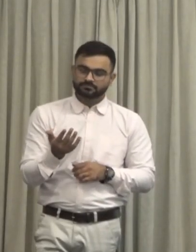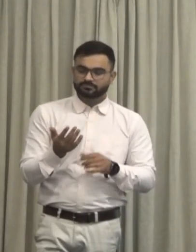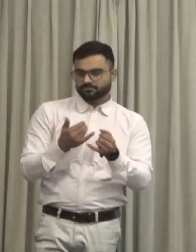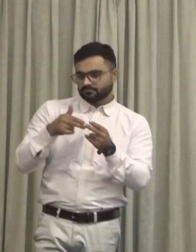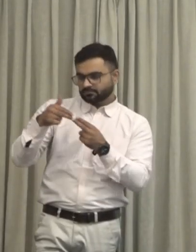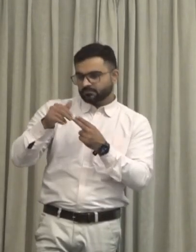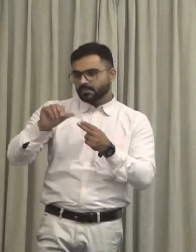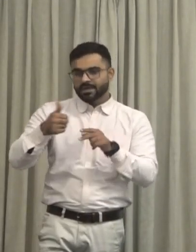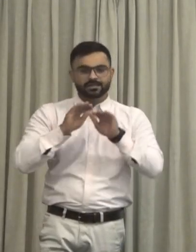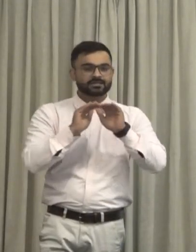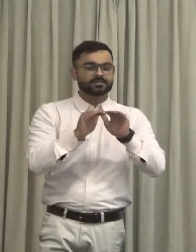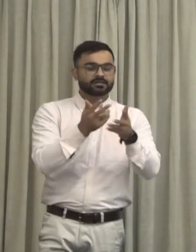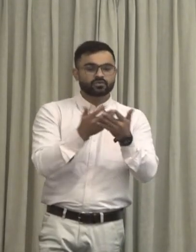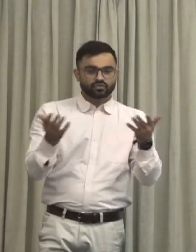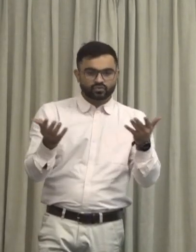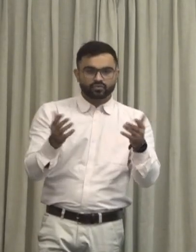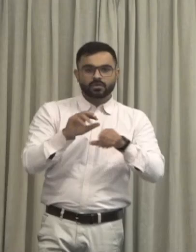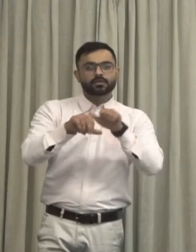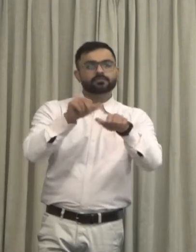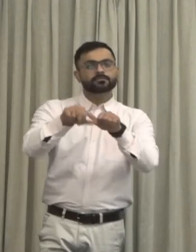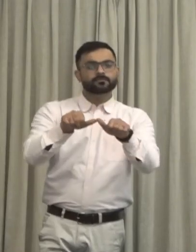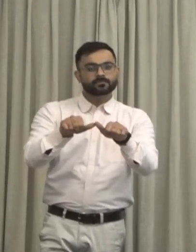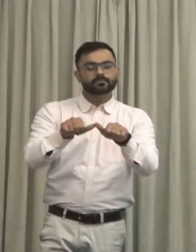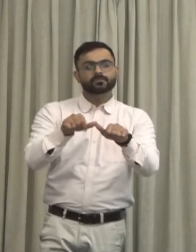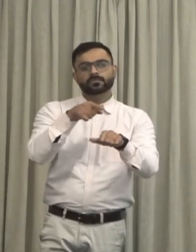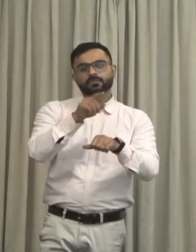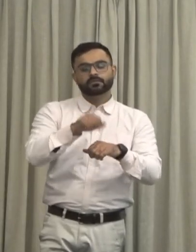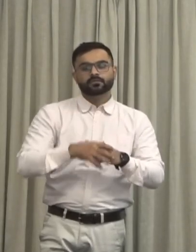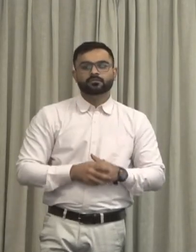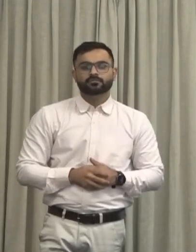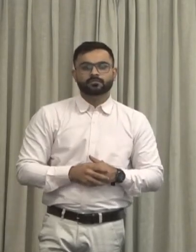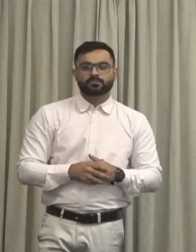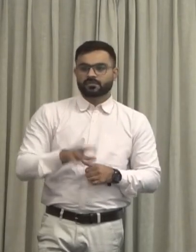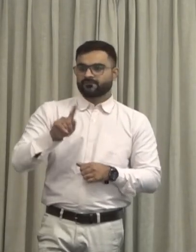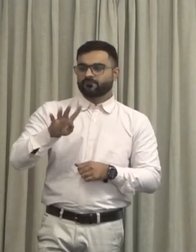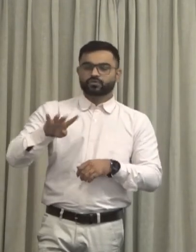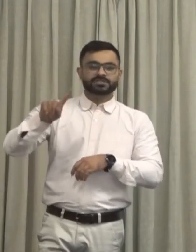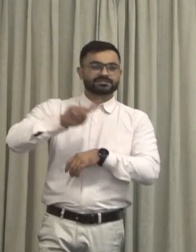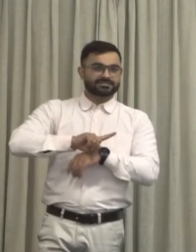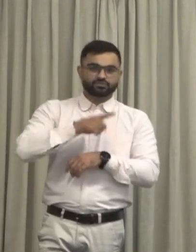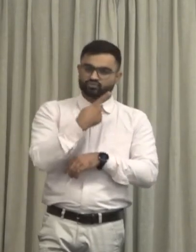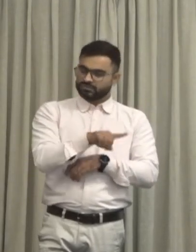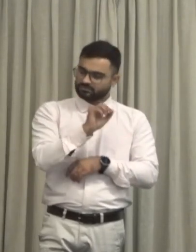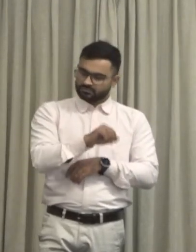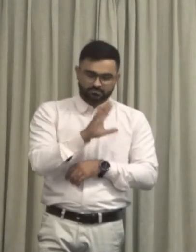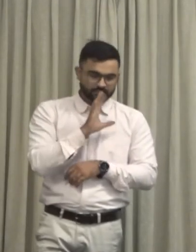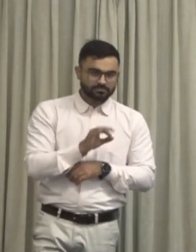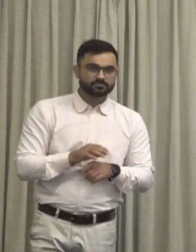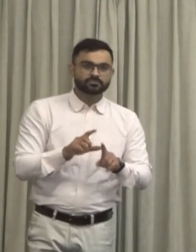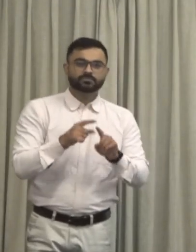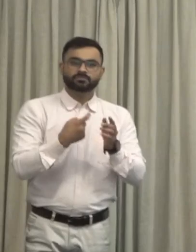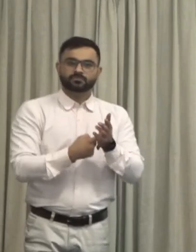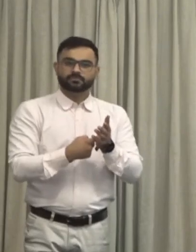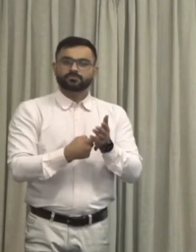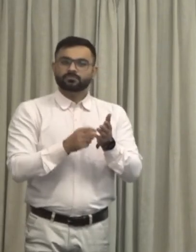sedation and other support during this process, which may take 10 to 14 days. Absolutely, Dr.